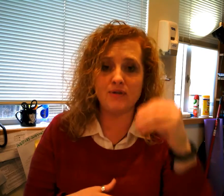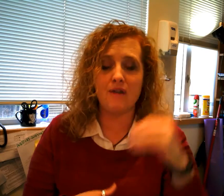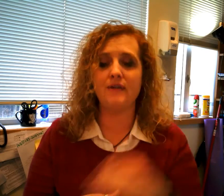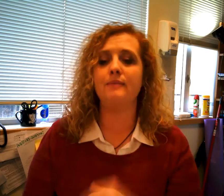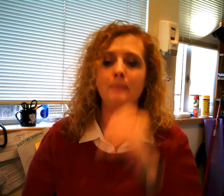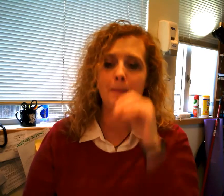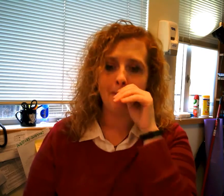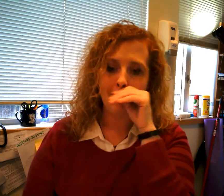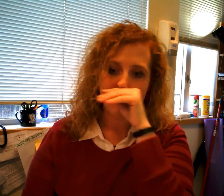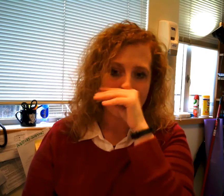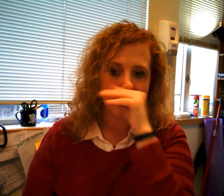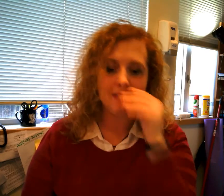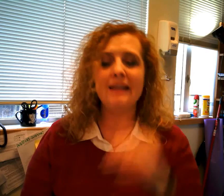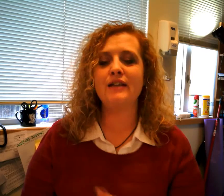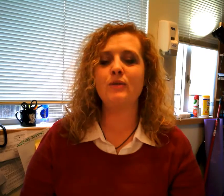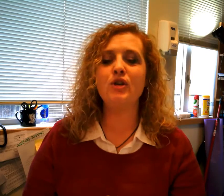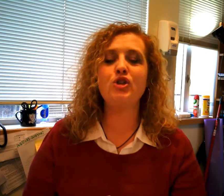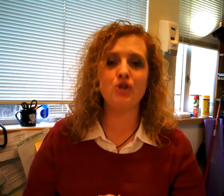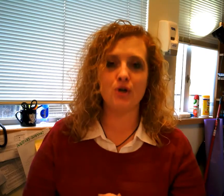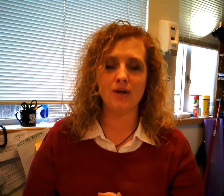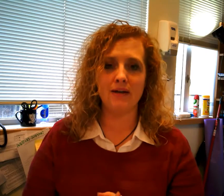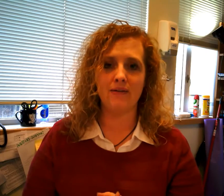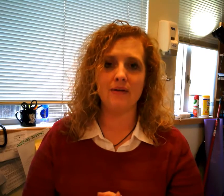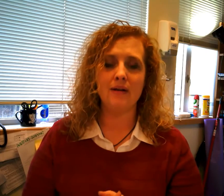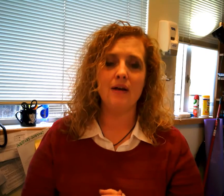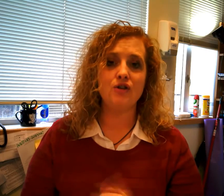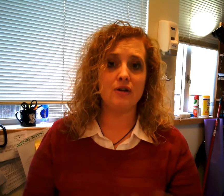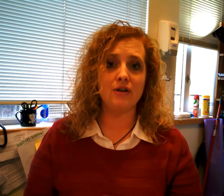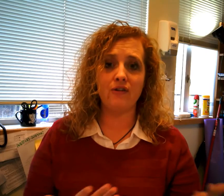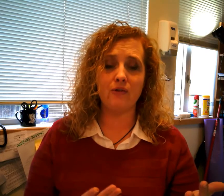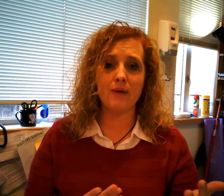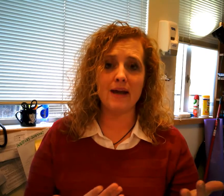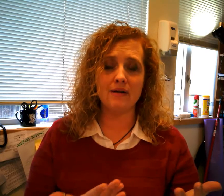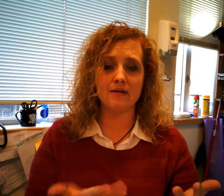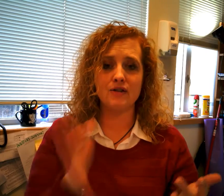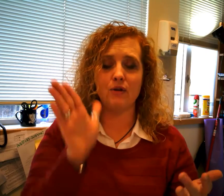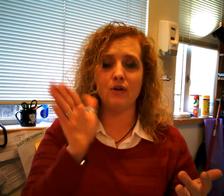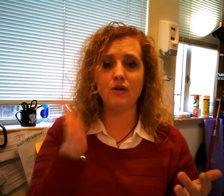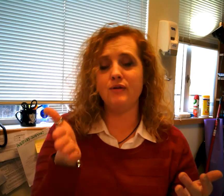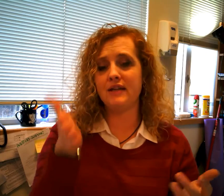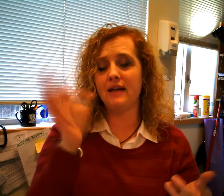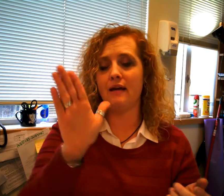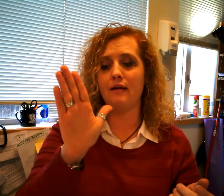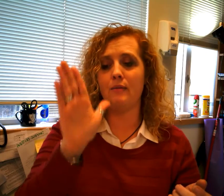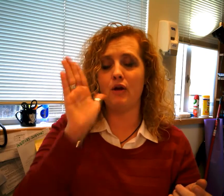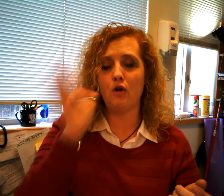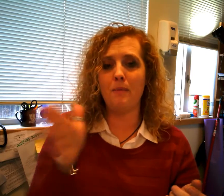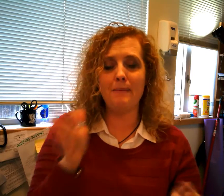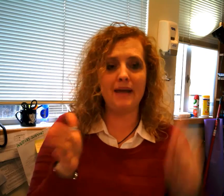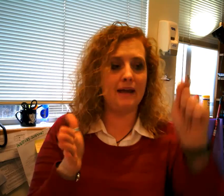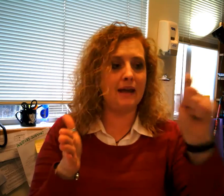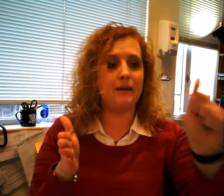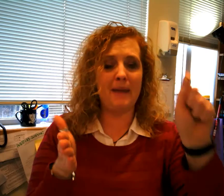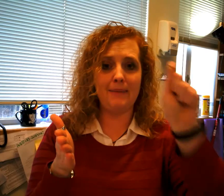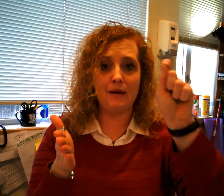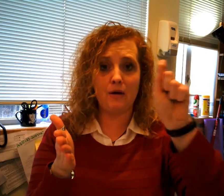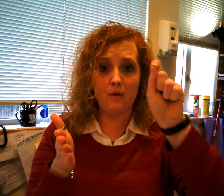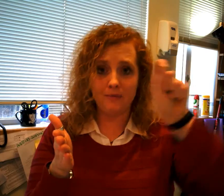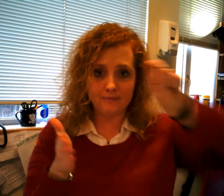office. Next one is journalist. Journalist is a writer. So you're using an open B and a baby O.